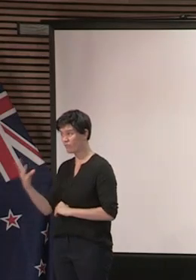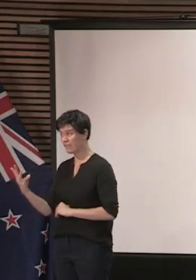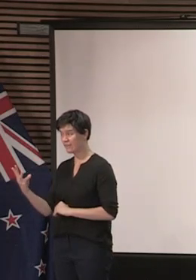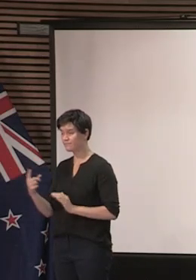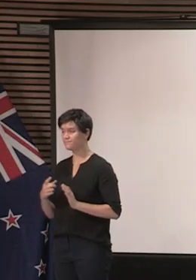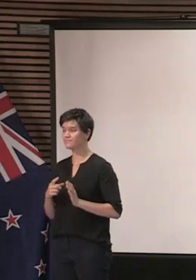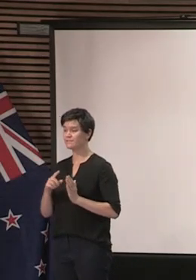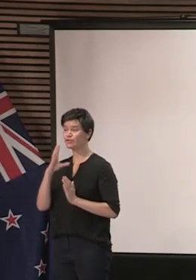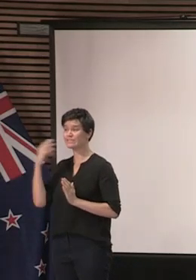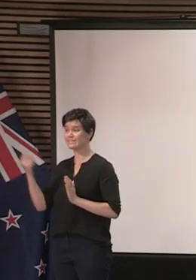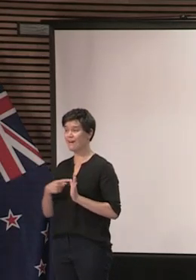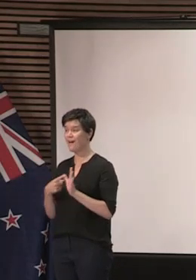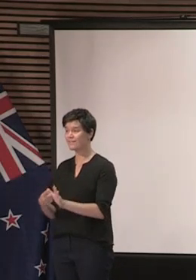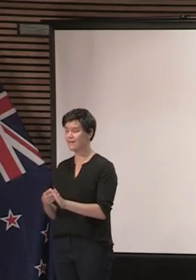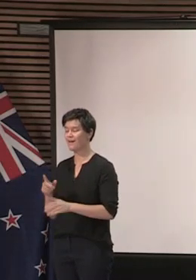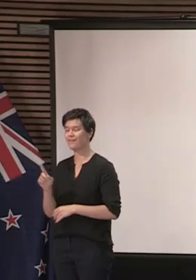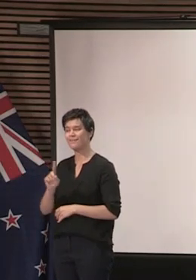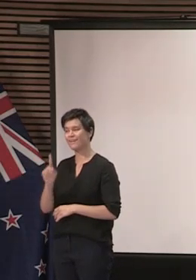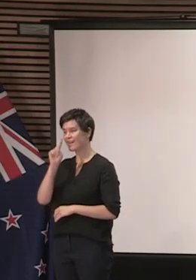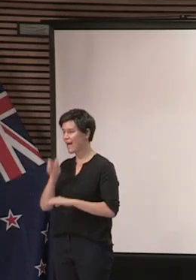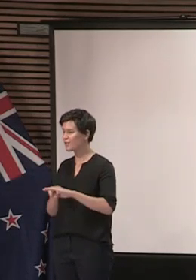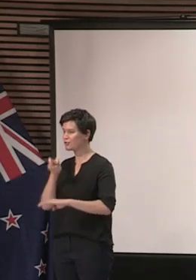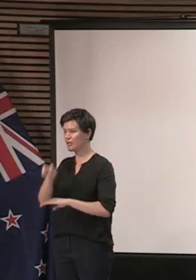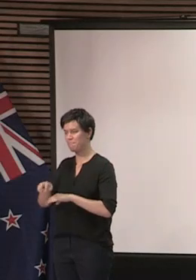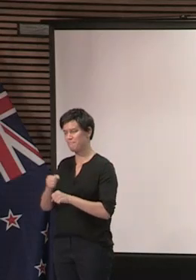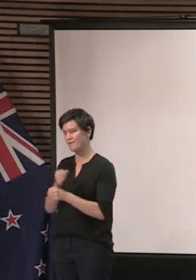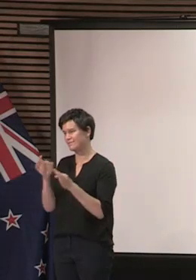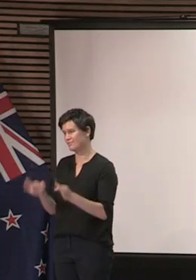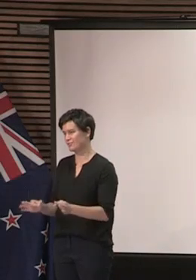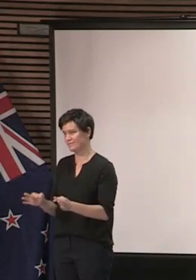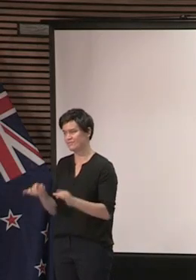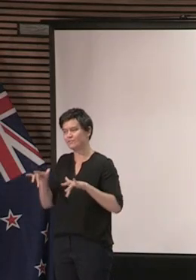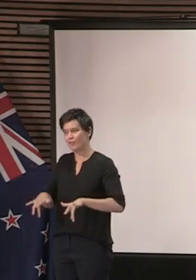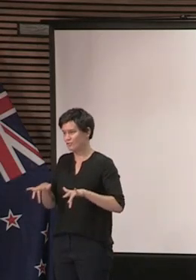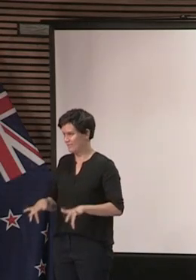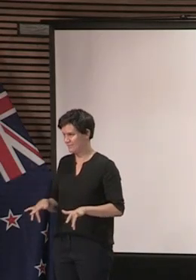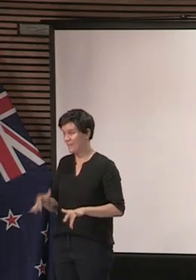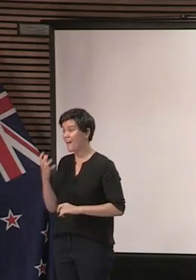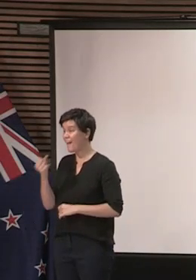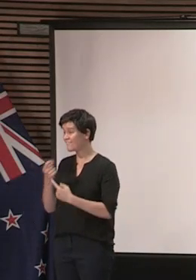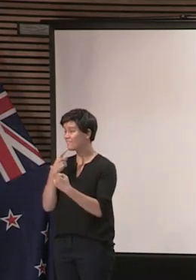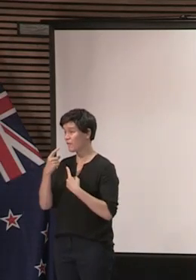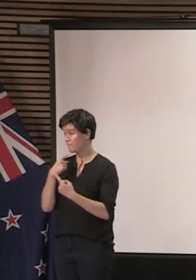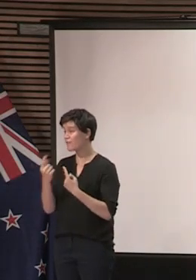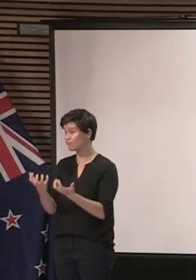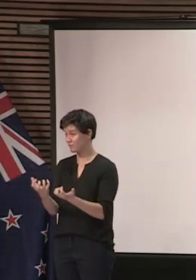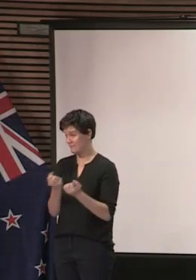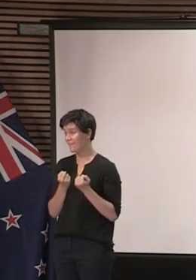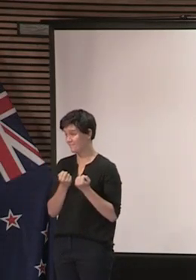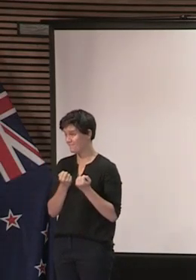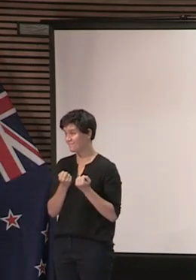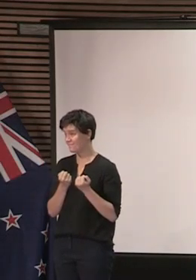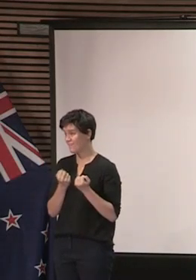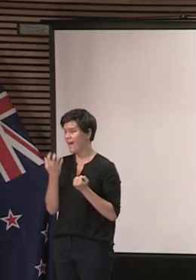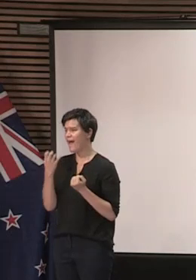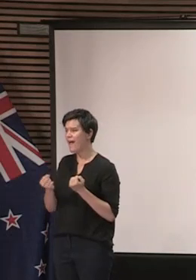a handful of the wider data analysis modelling and also wider societal